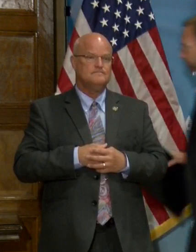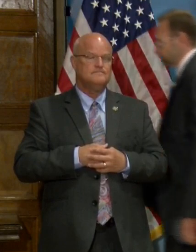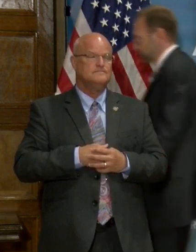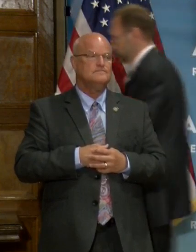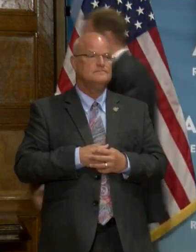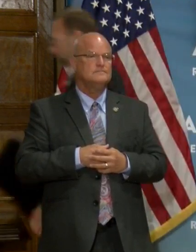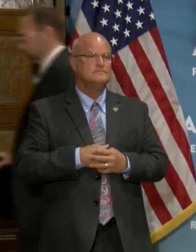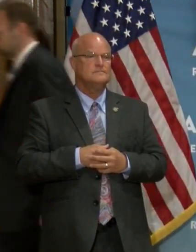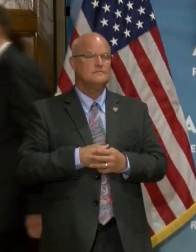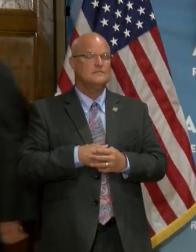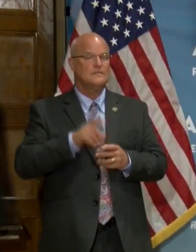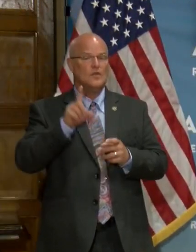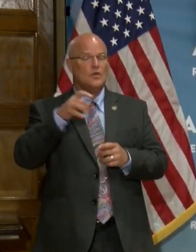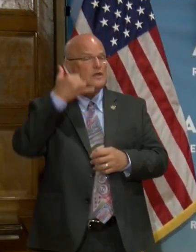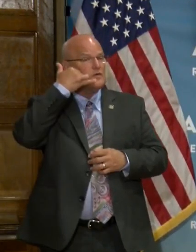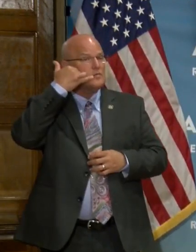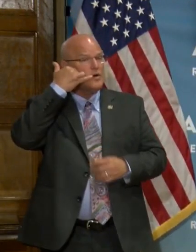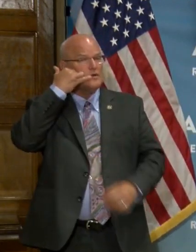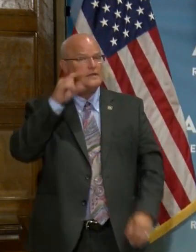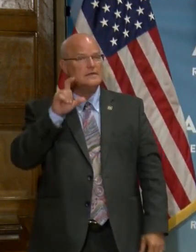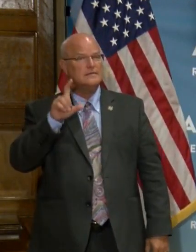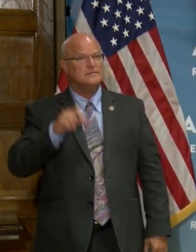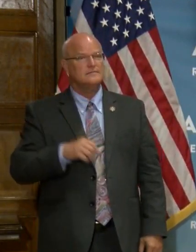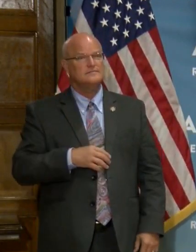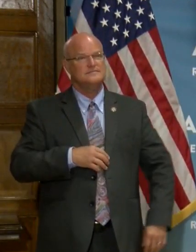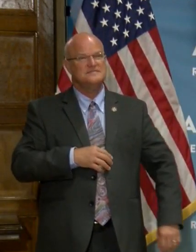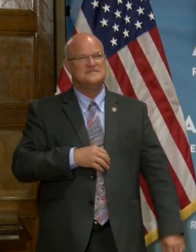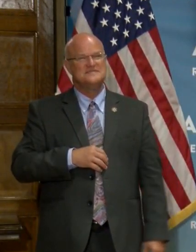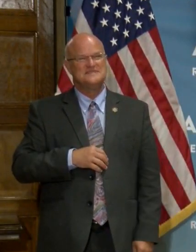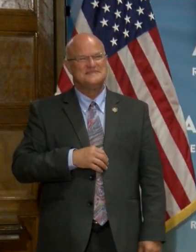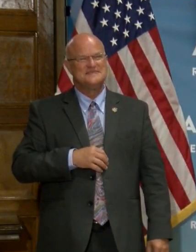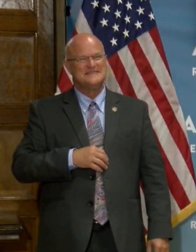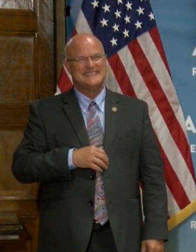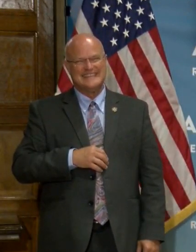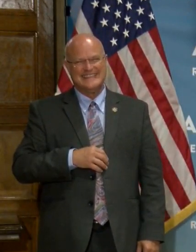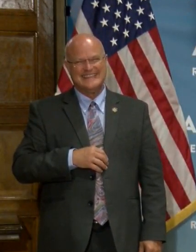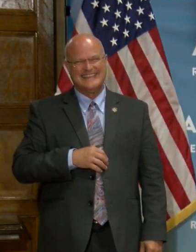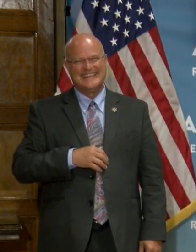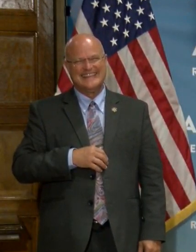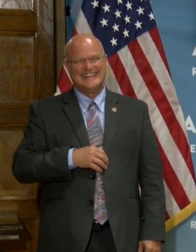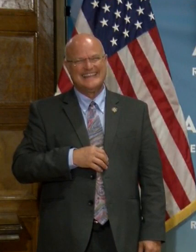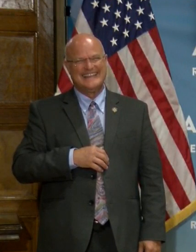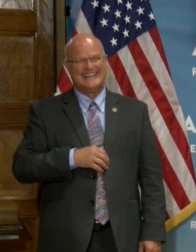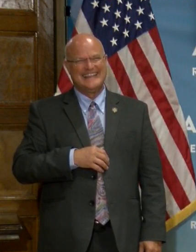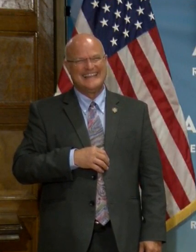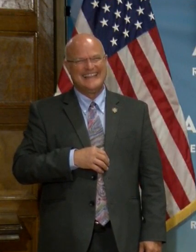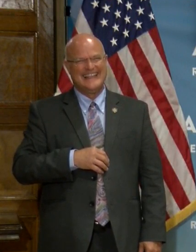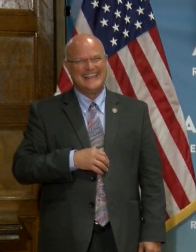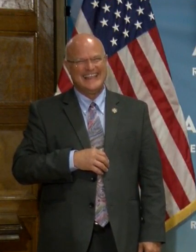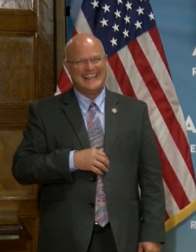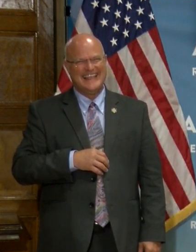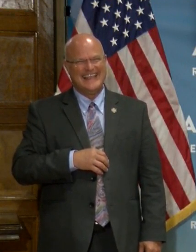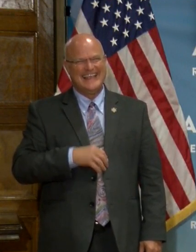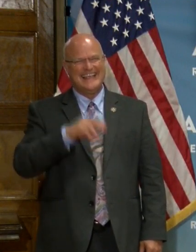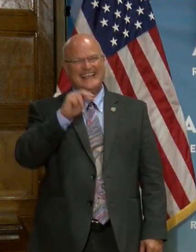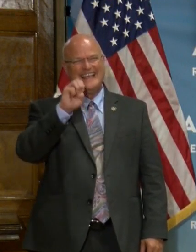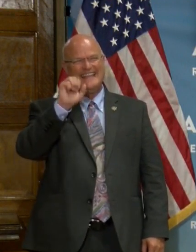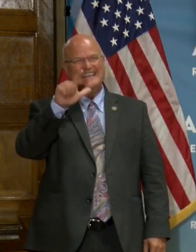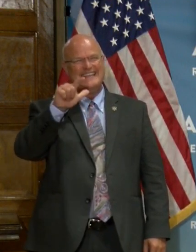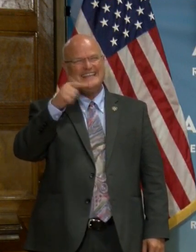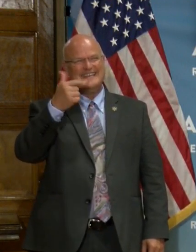All right, is there a question remotely? Yes, Governor, good afternoon. Andrew of Hot Springs. Let me ask